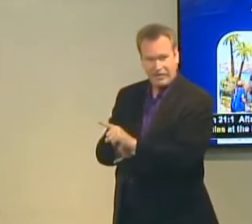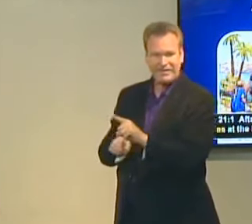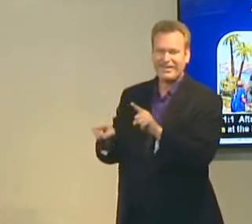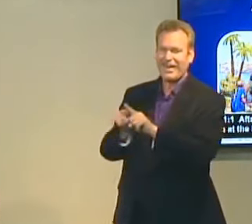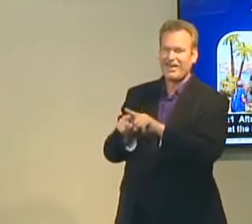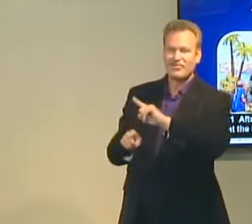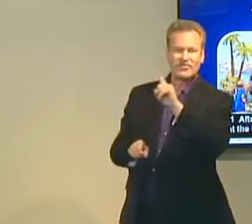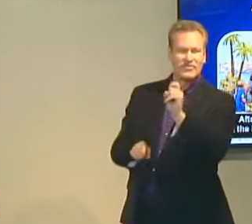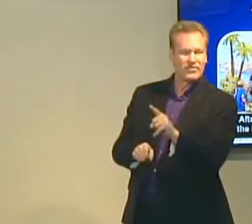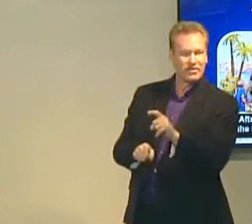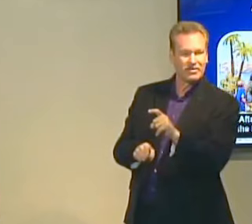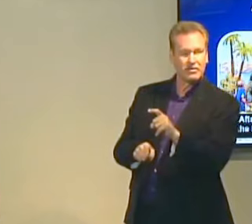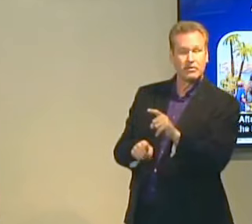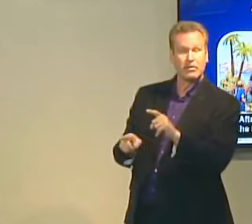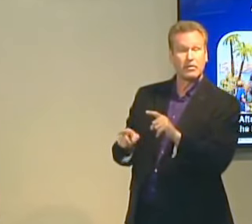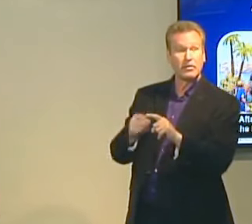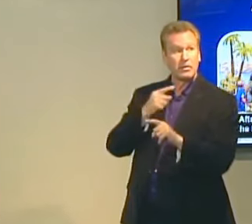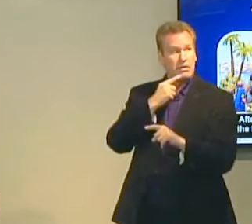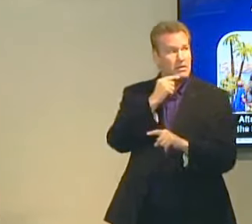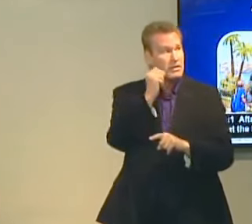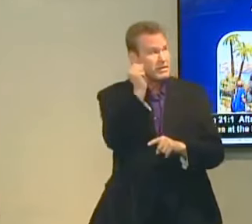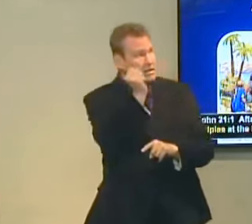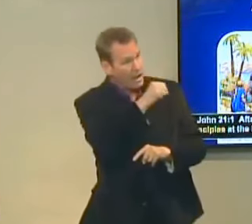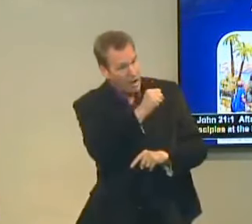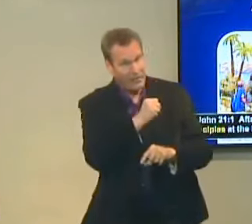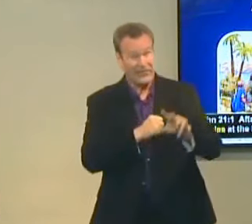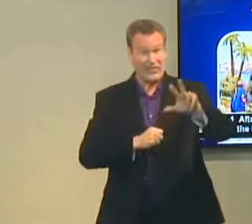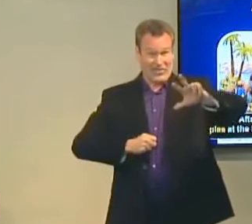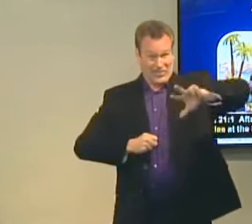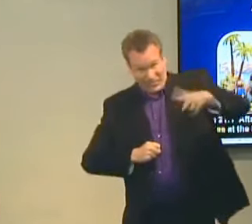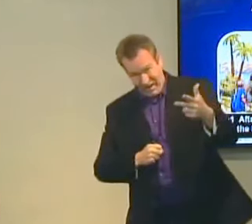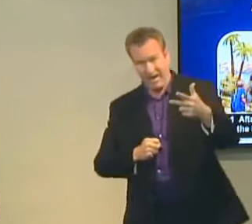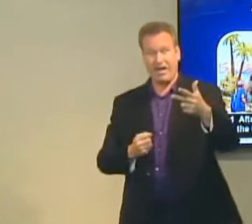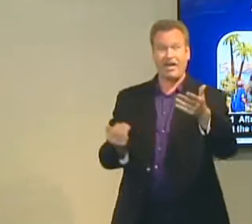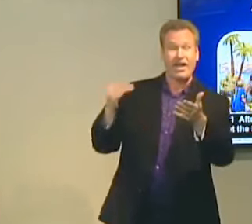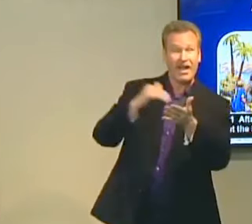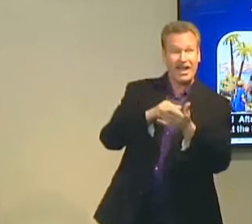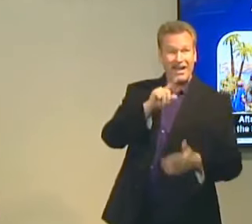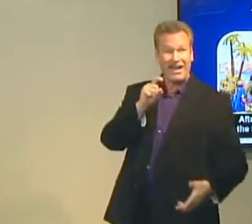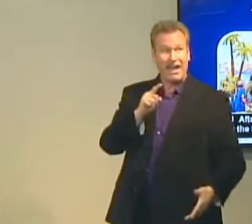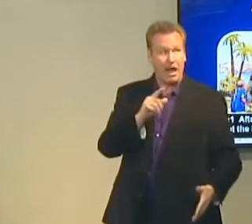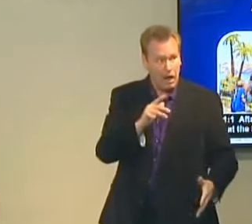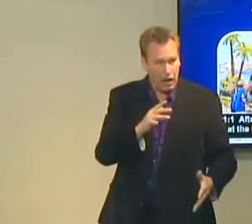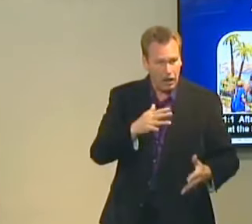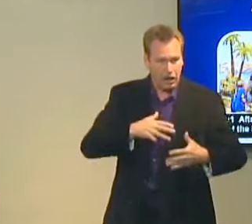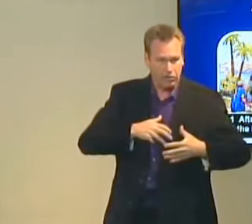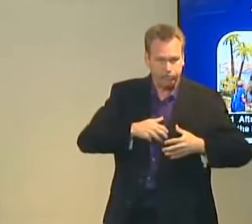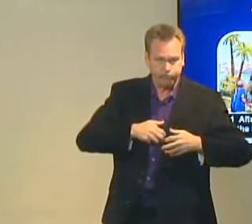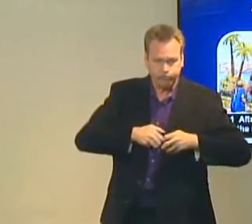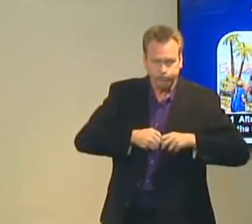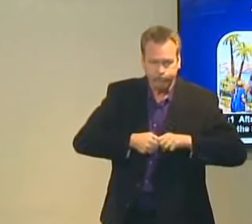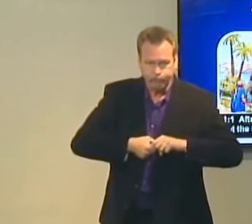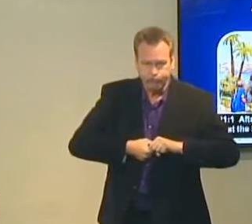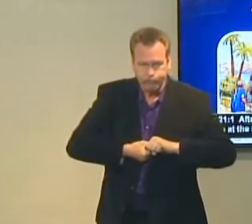And then a second time. Jesus asked him. Do you love me? And Peter said yes. And on the third time.